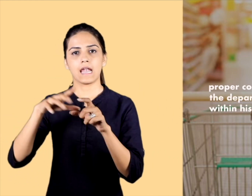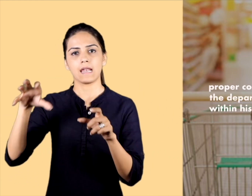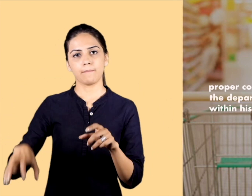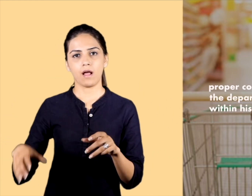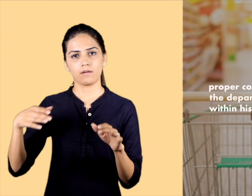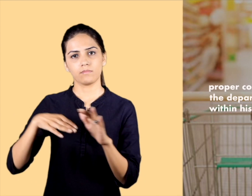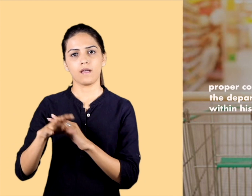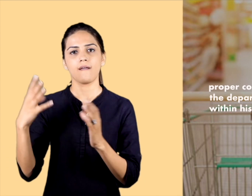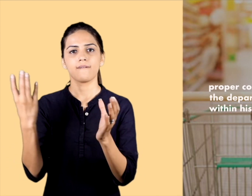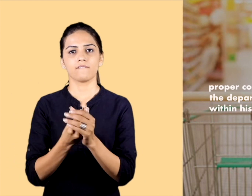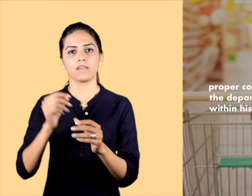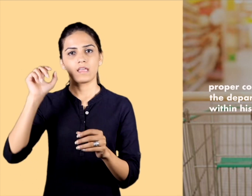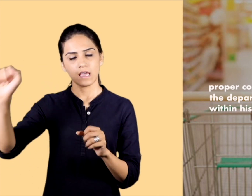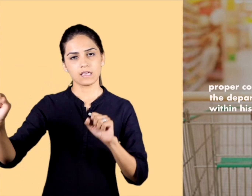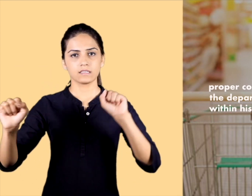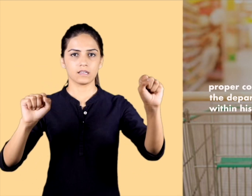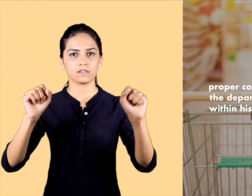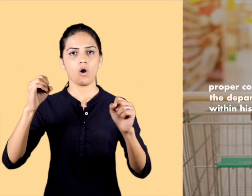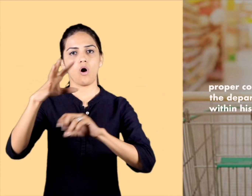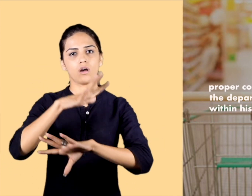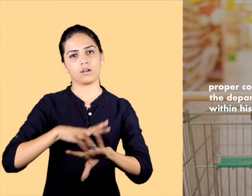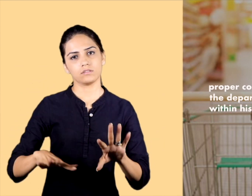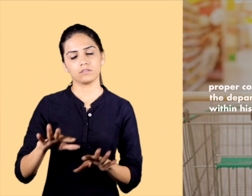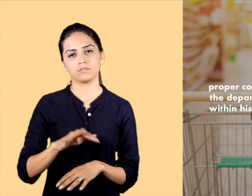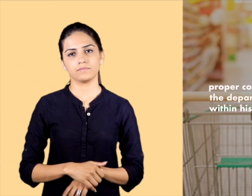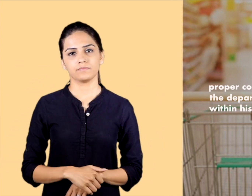his or her organization.